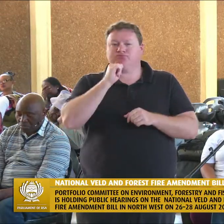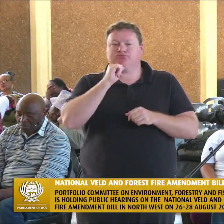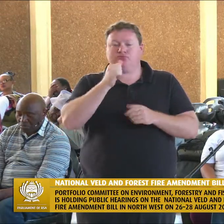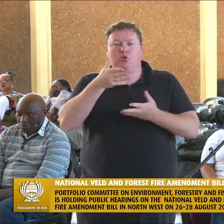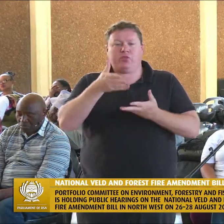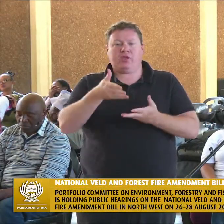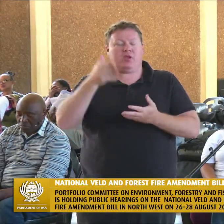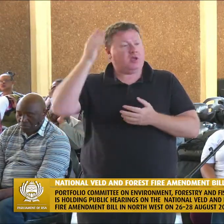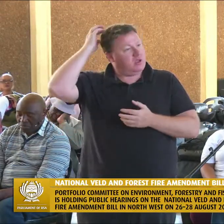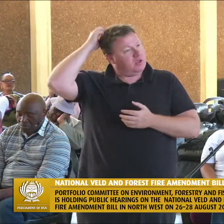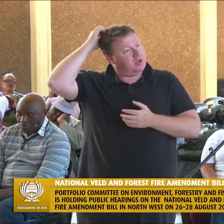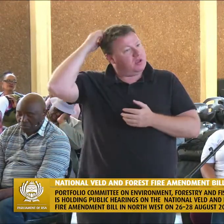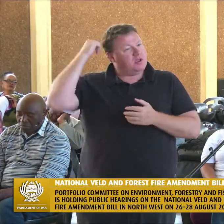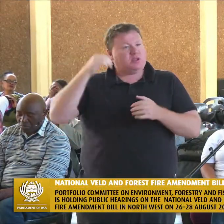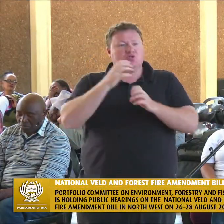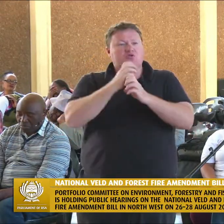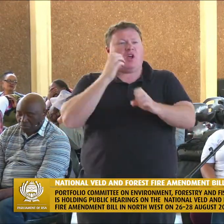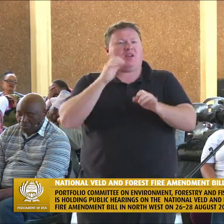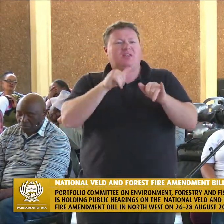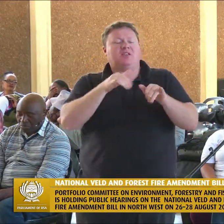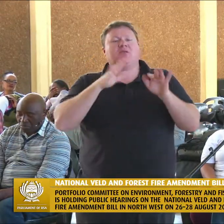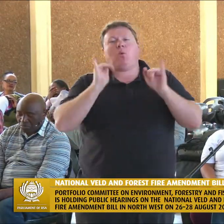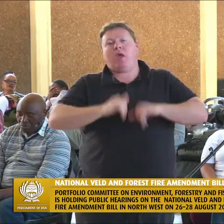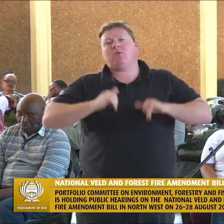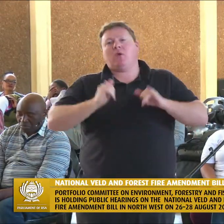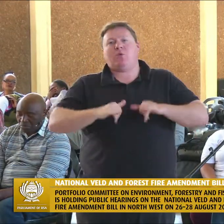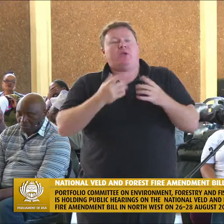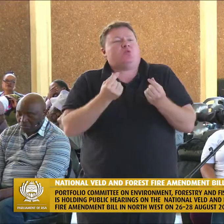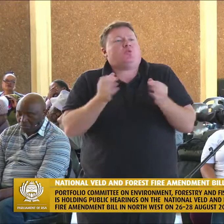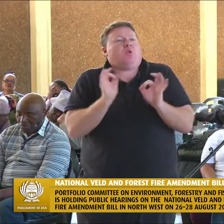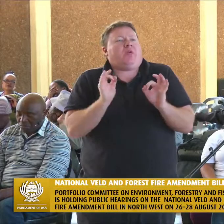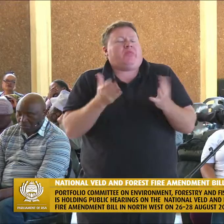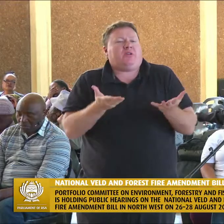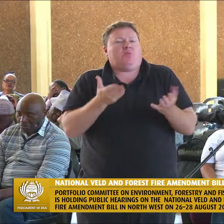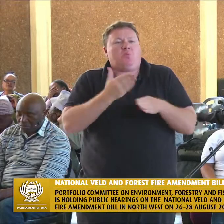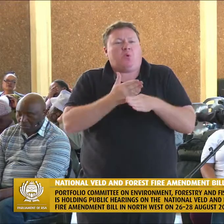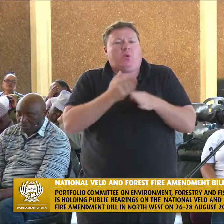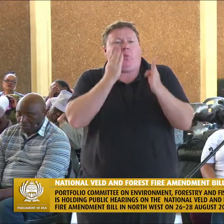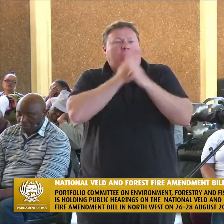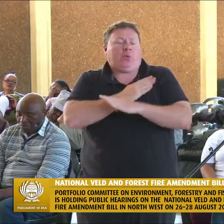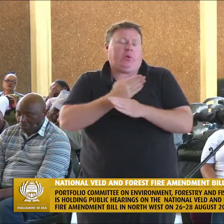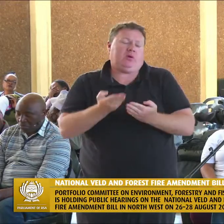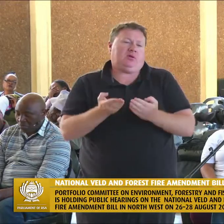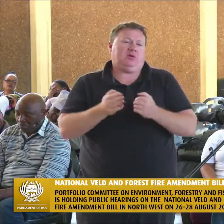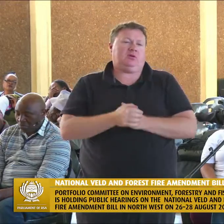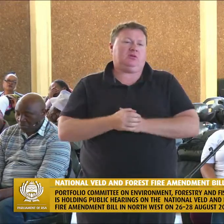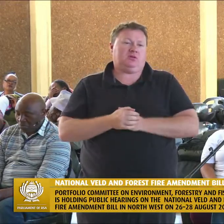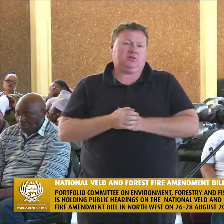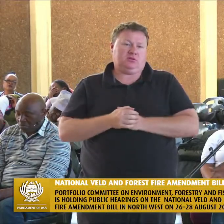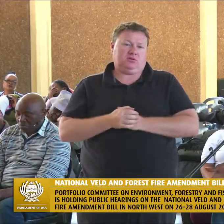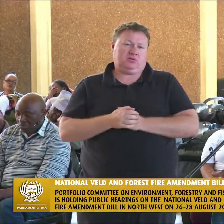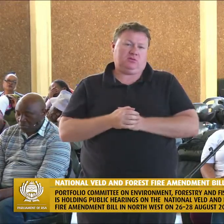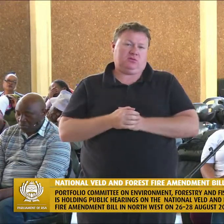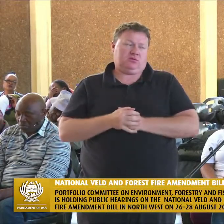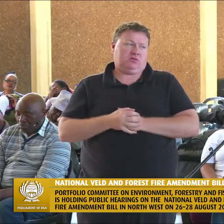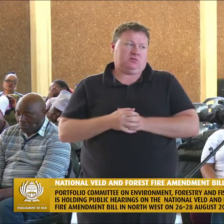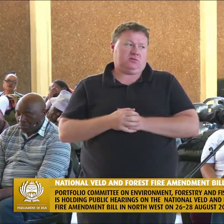just standing as a white elephant so like there's a community at least